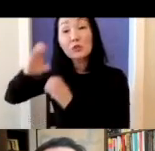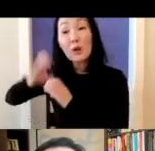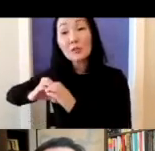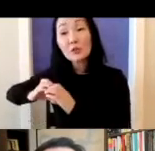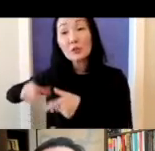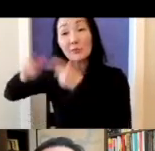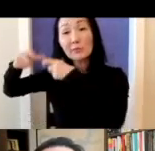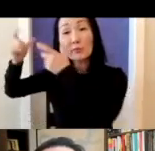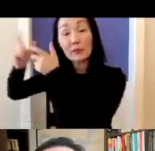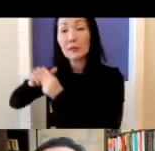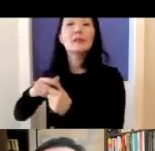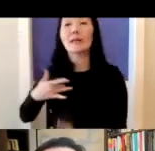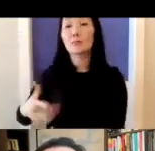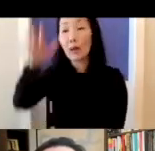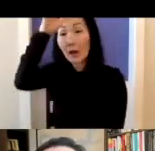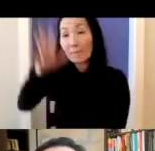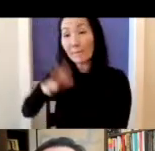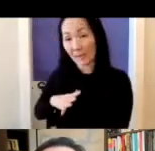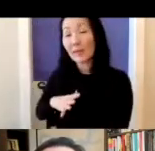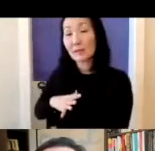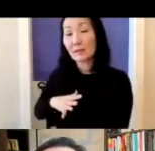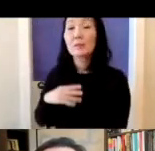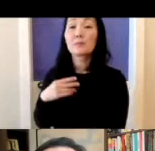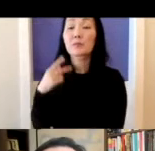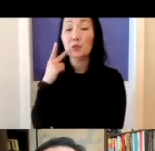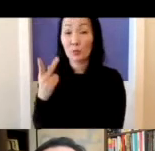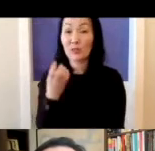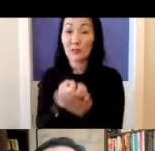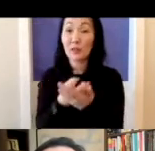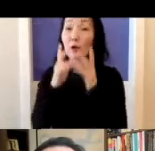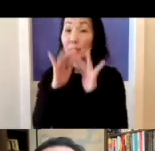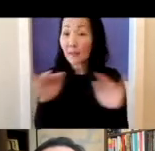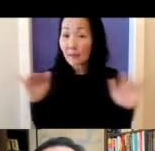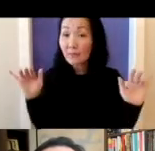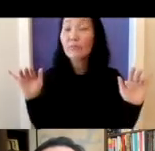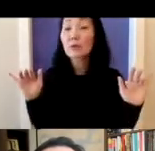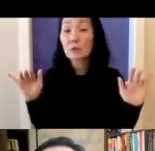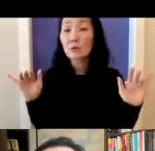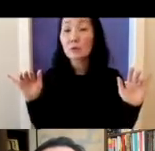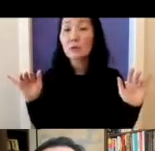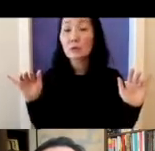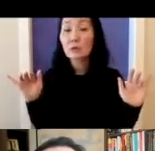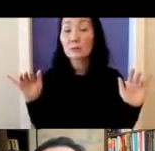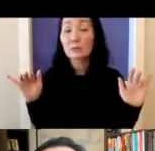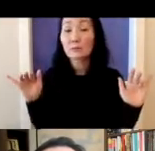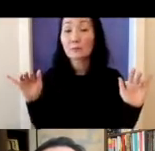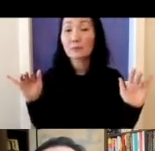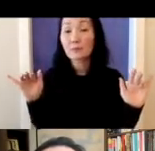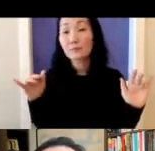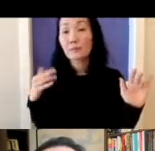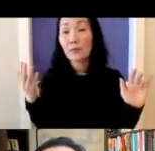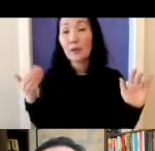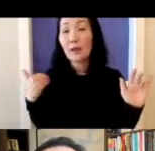begins to understand that the economy is diverse and is experienced certainly in many